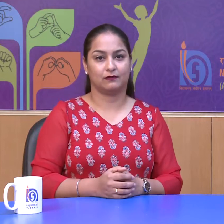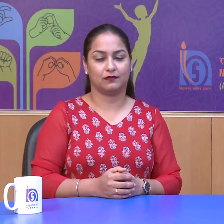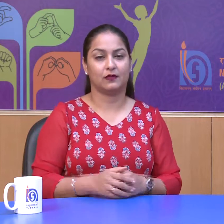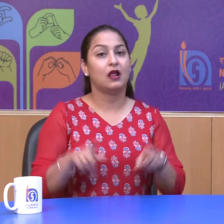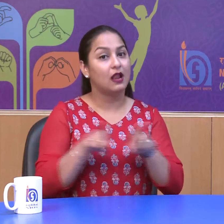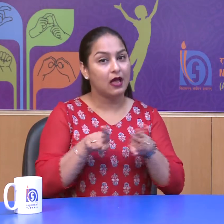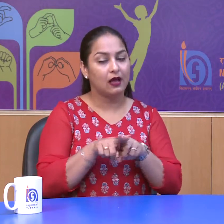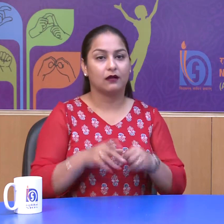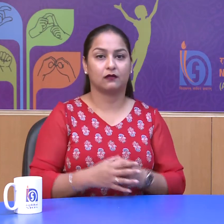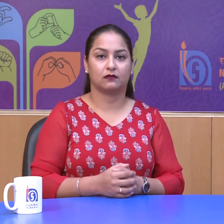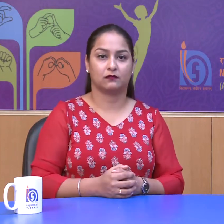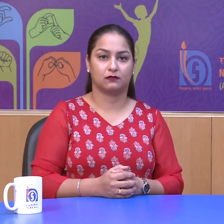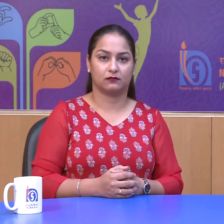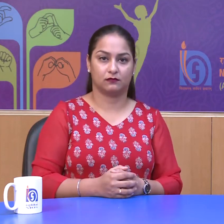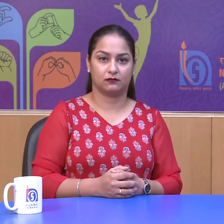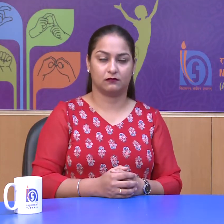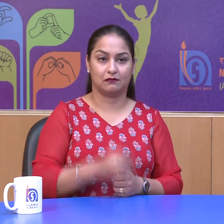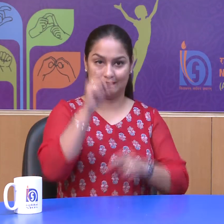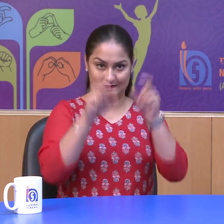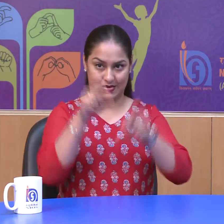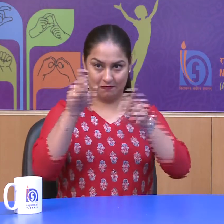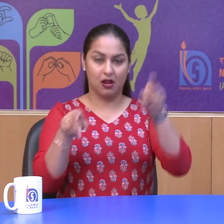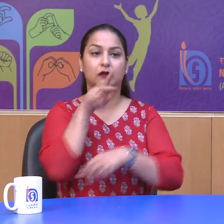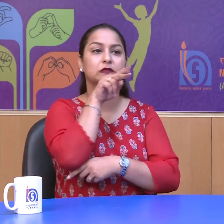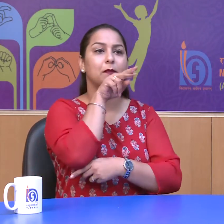as public debates,